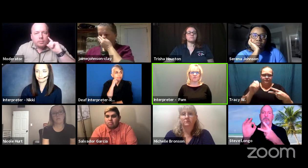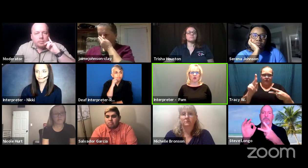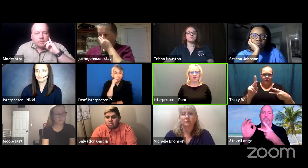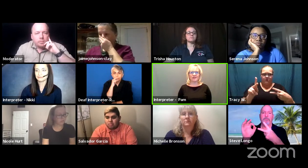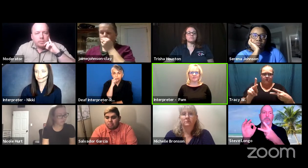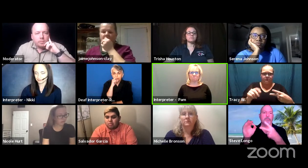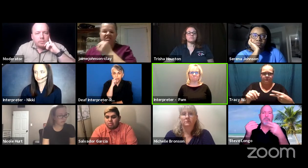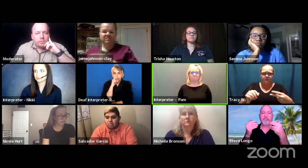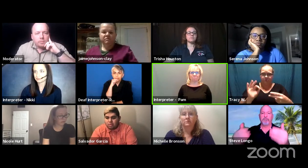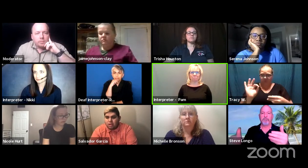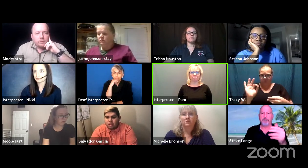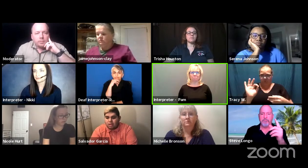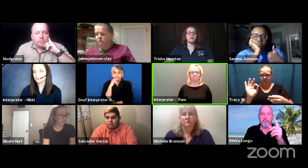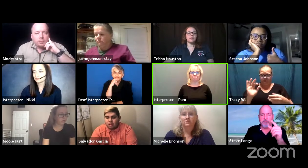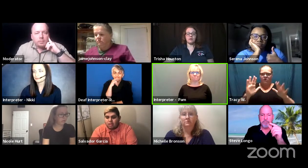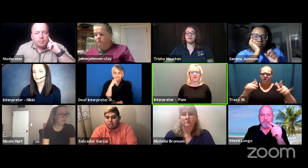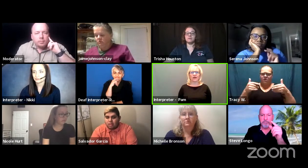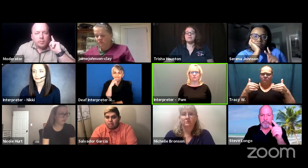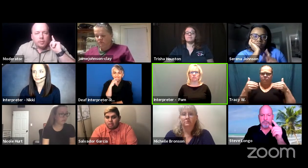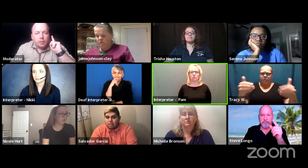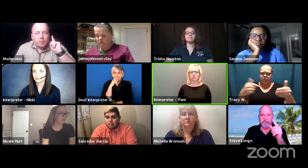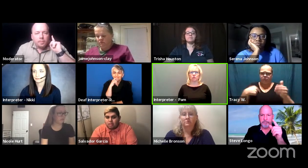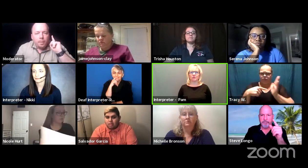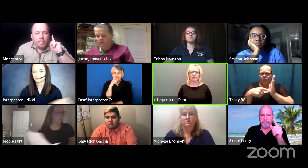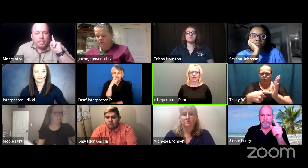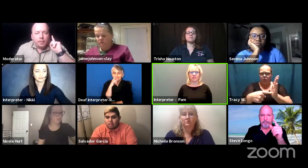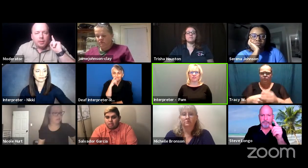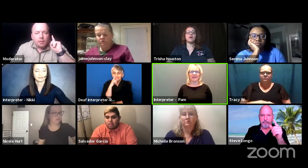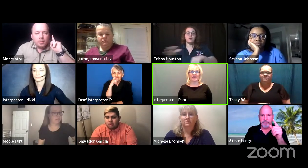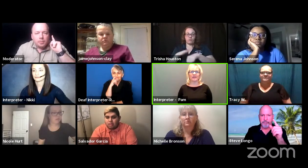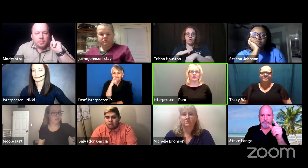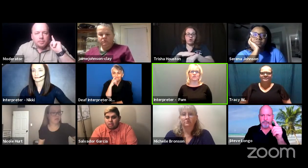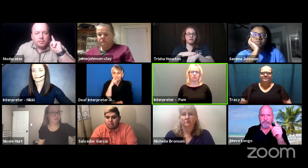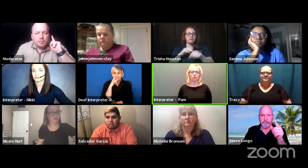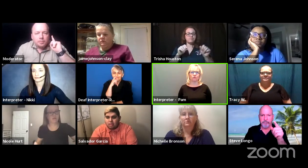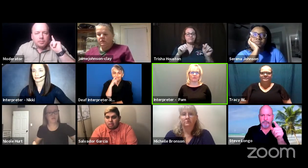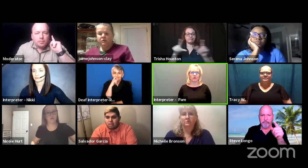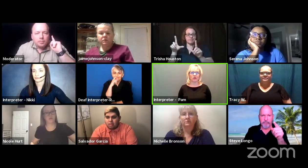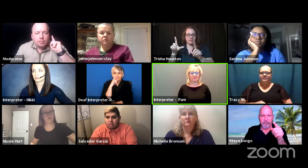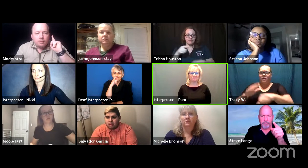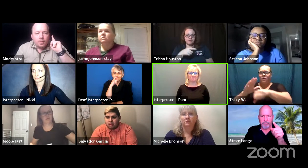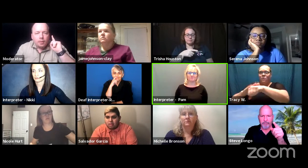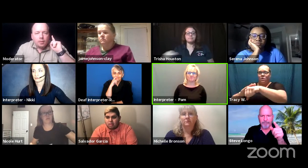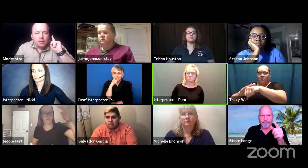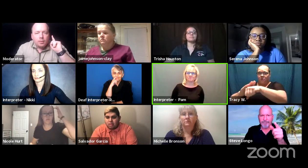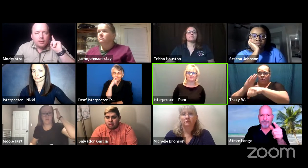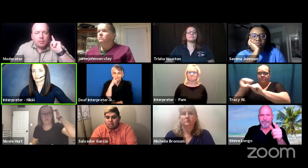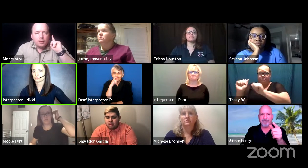All right. I will show October 1st and then show November.